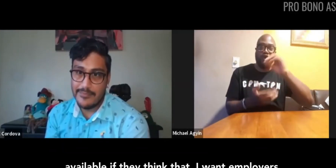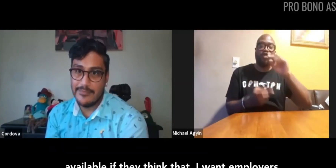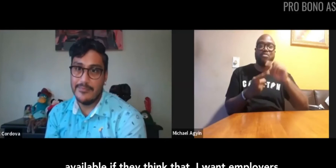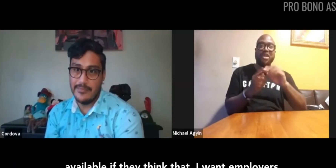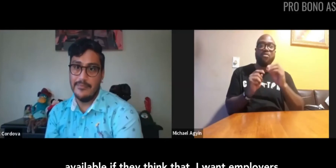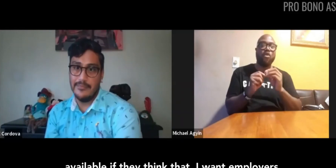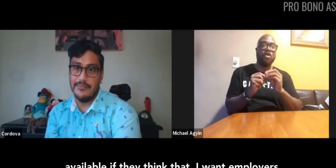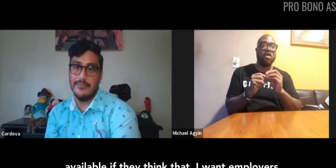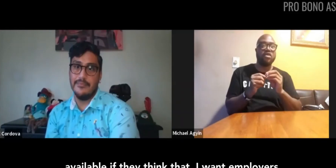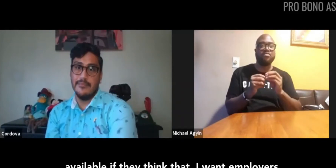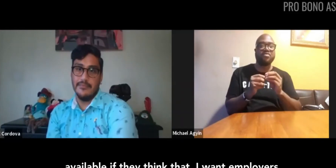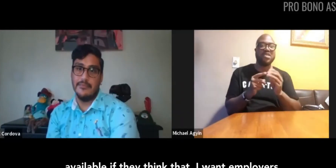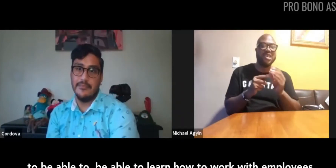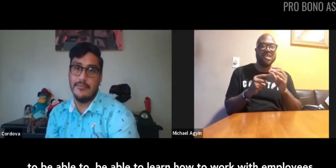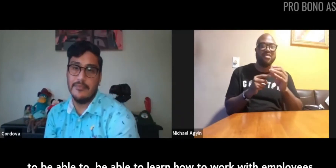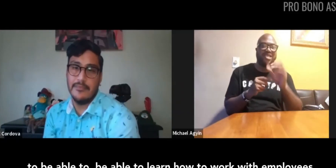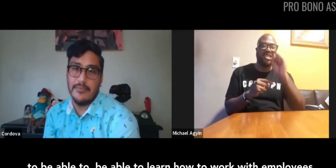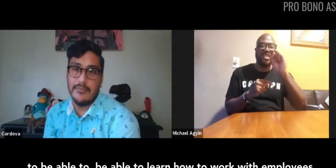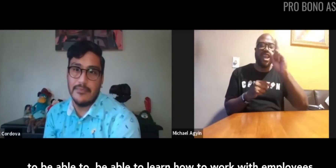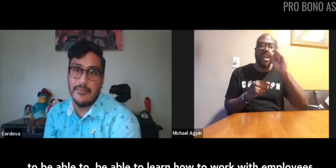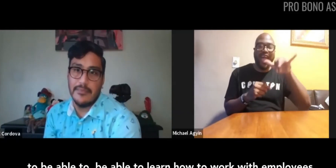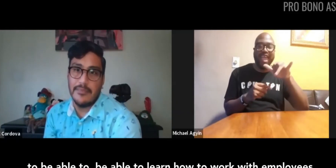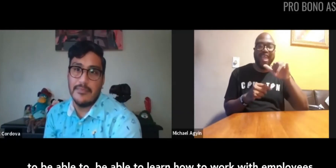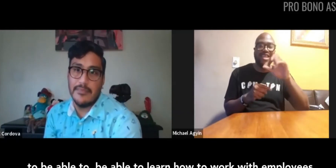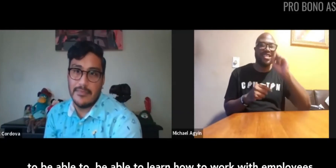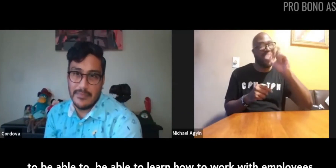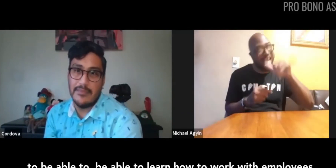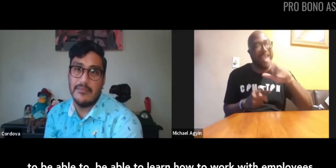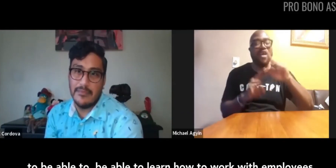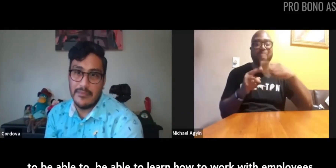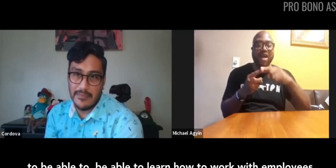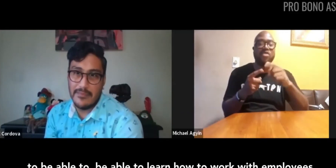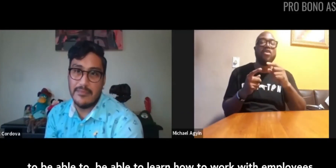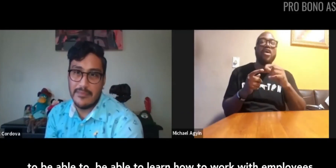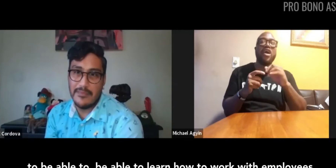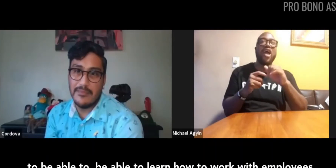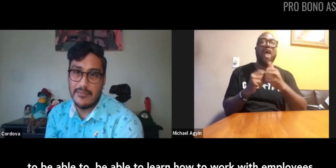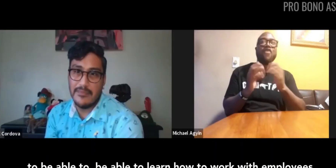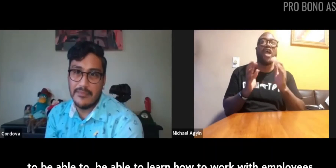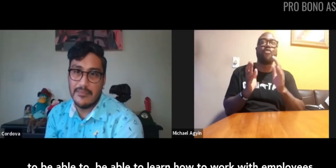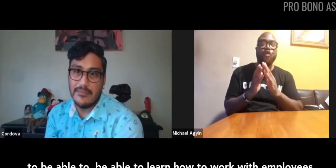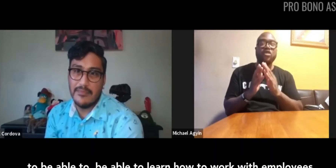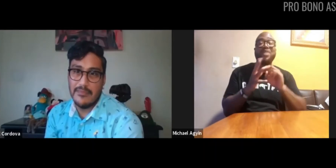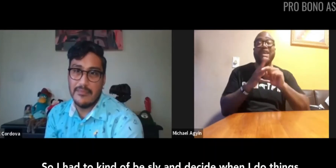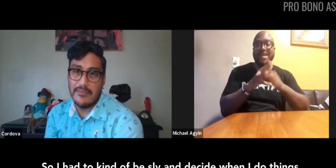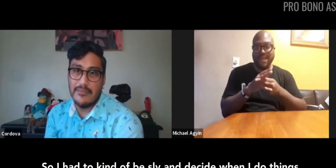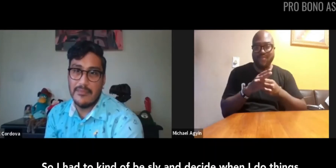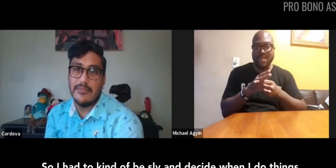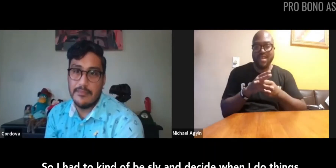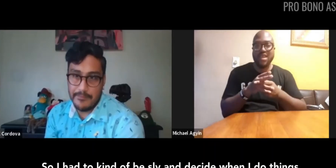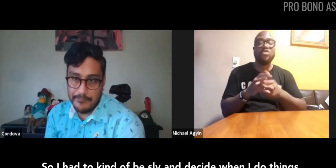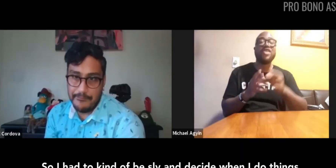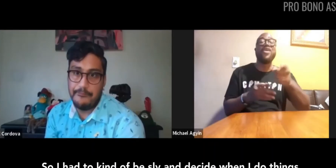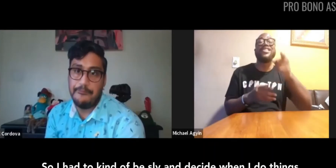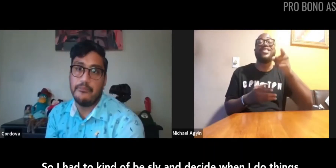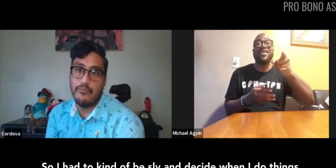that. I want employers to be able to learn how to work with employees. So I